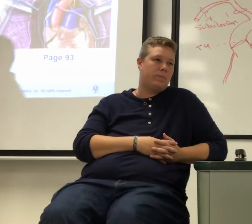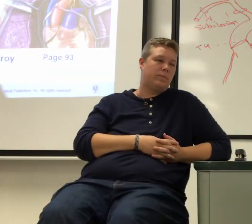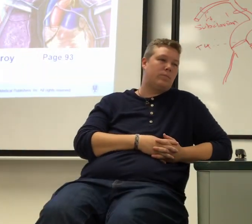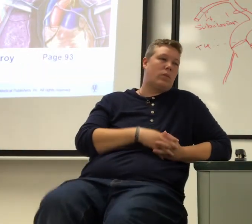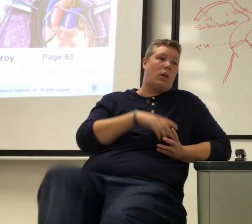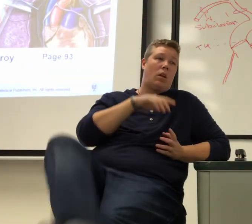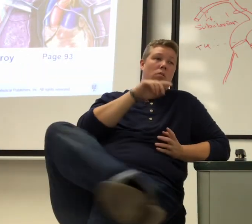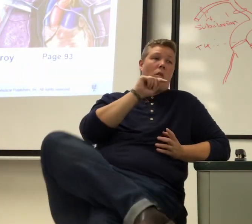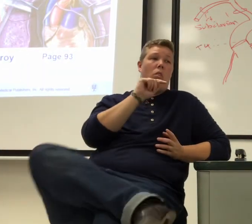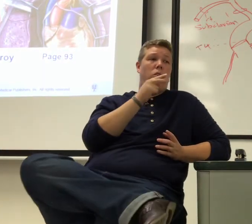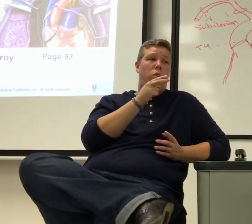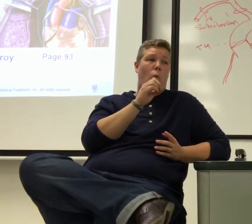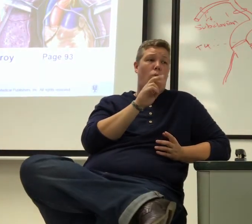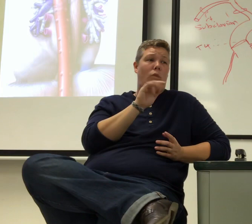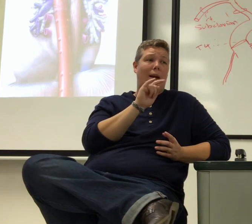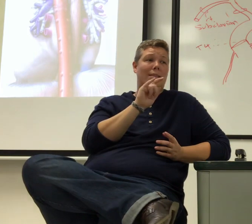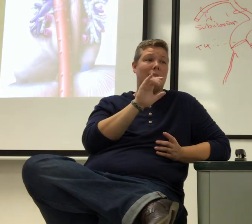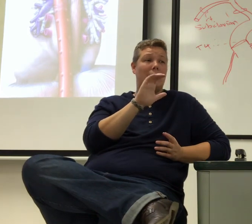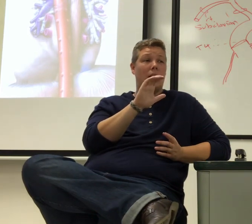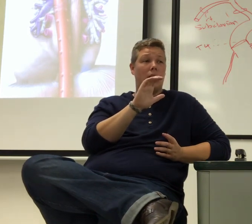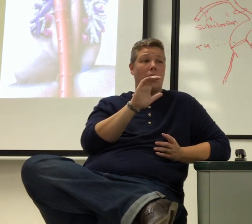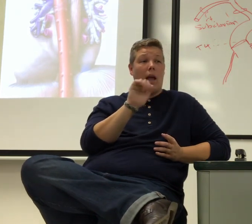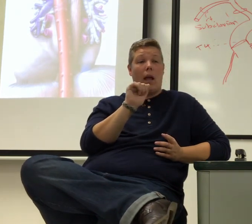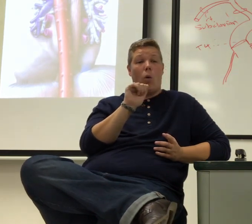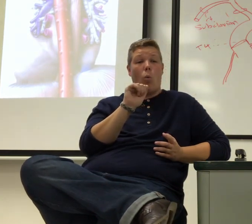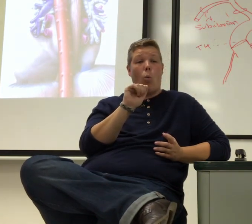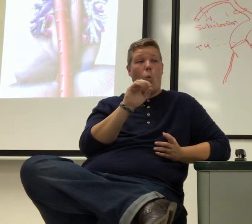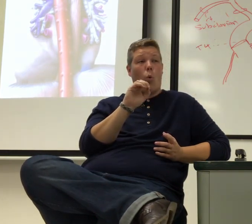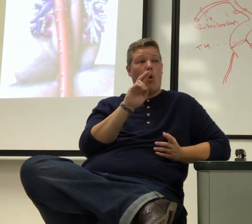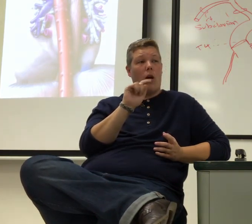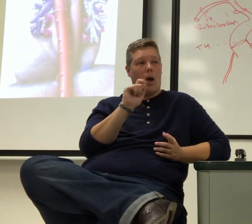The thoracic aorta comes next. You can kind of see that here.